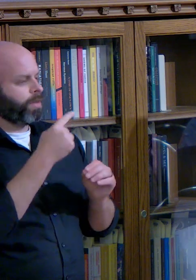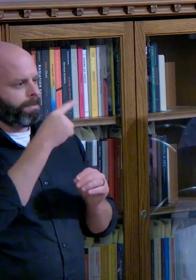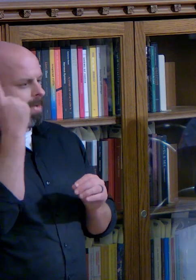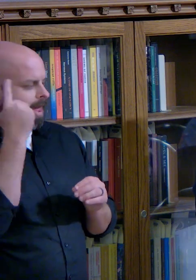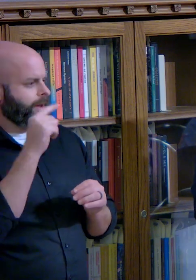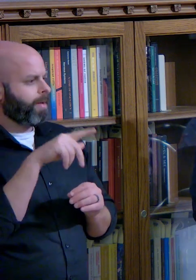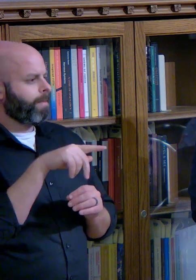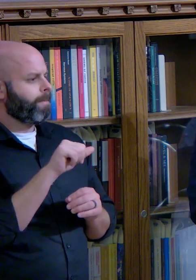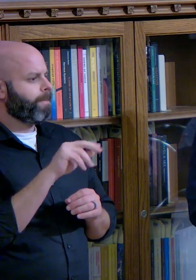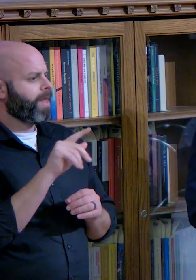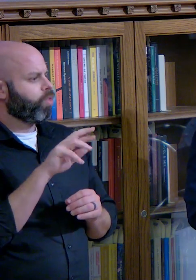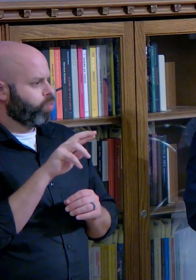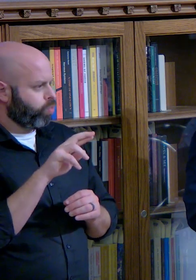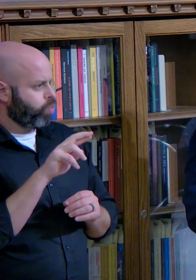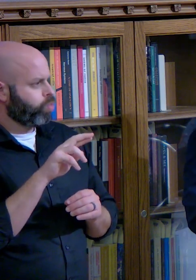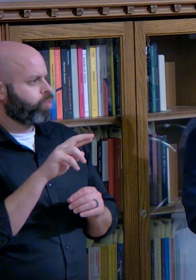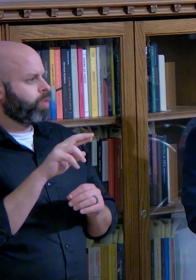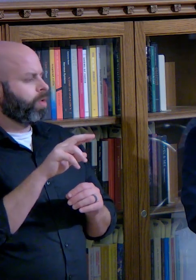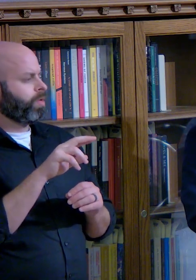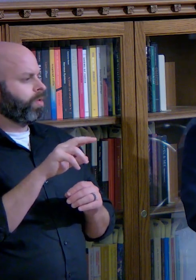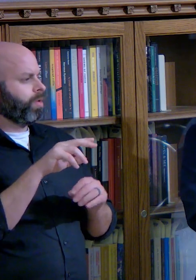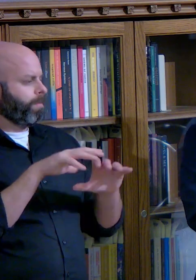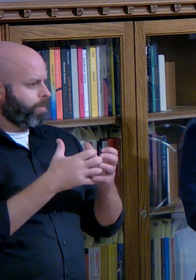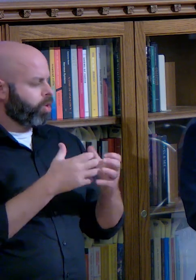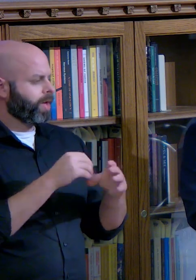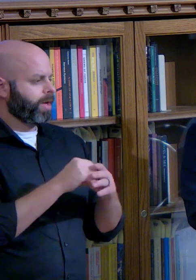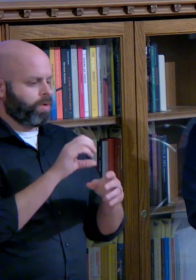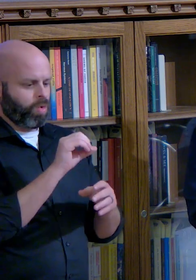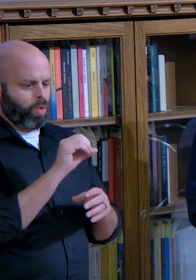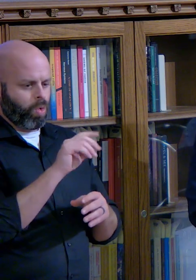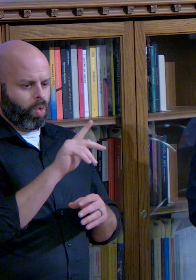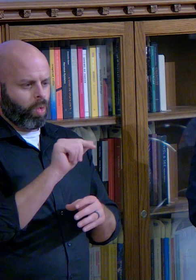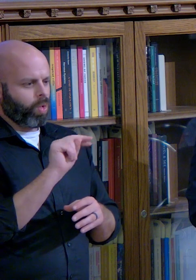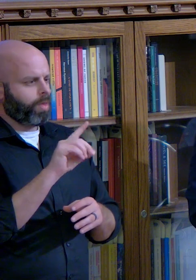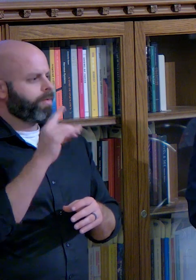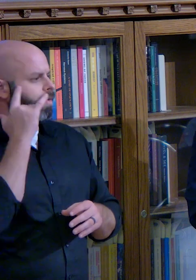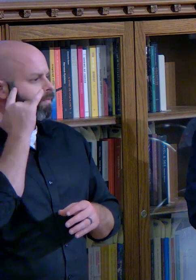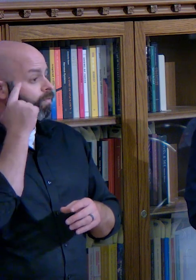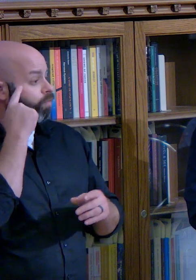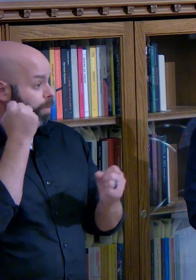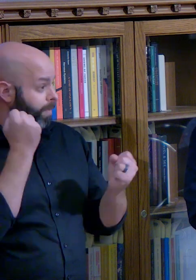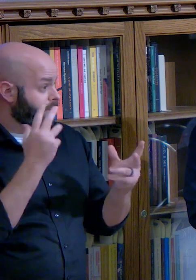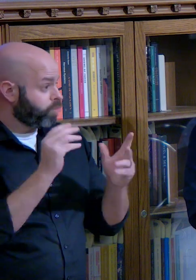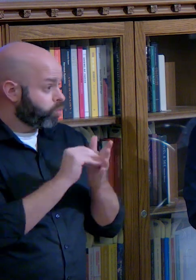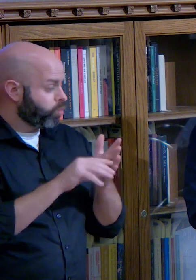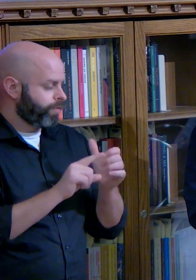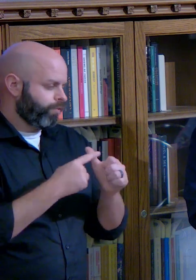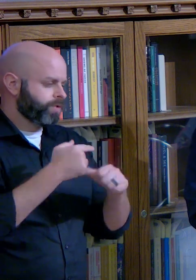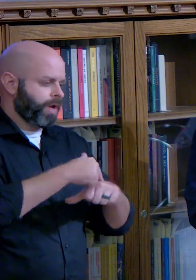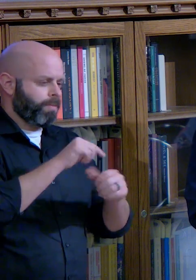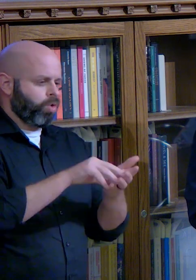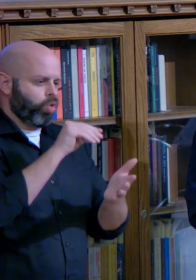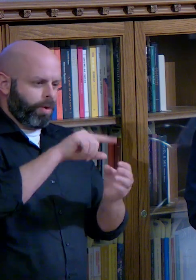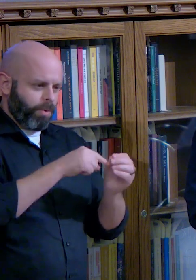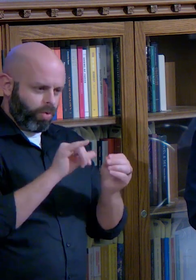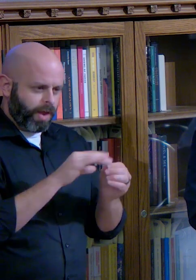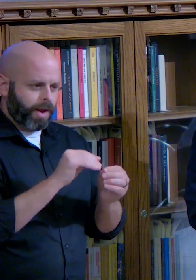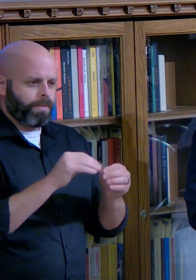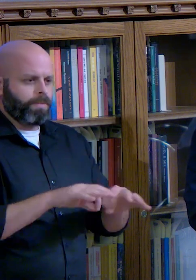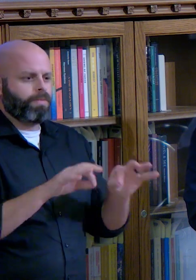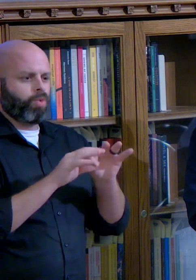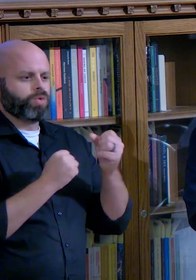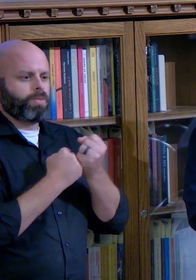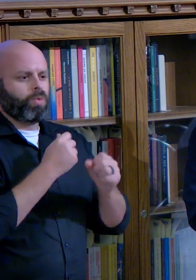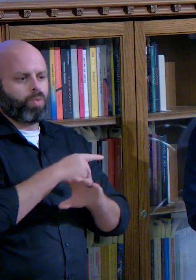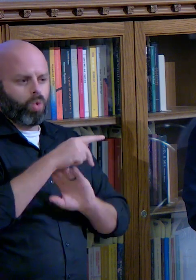Oakland California for many students this is the first time they learn about the Black Panthers and then important support programs